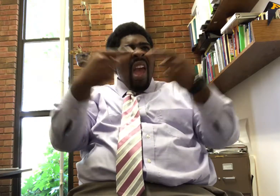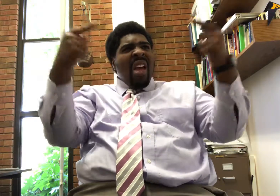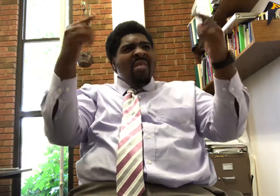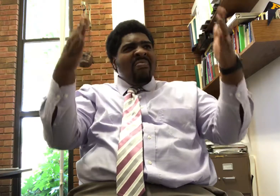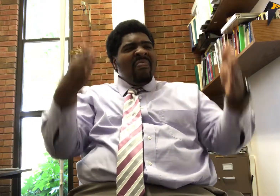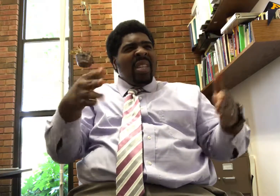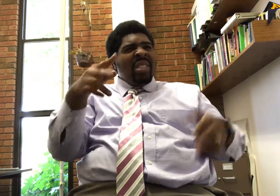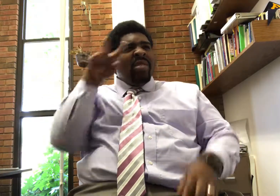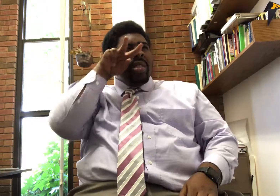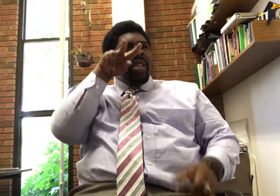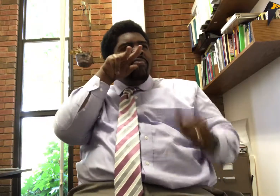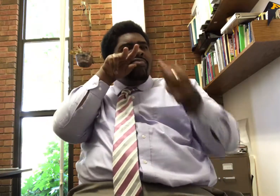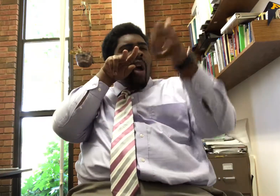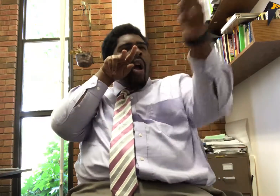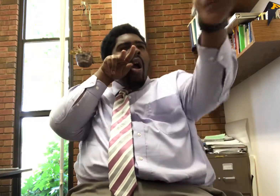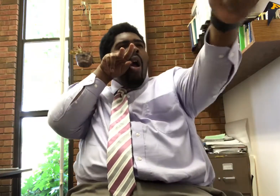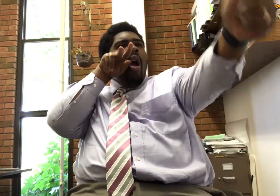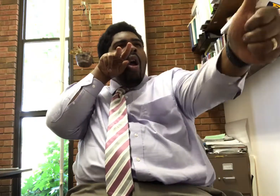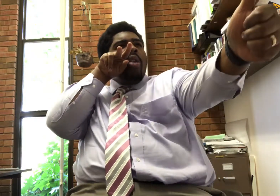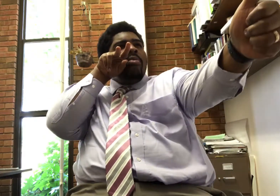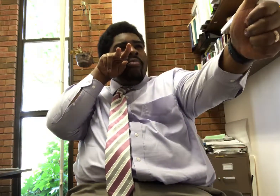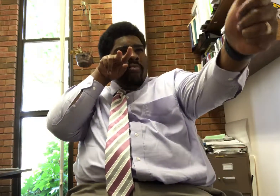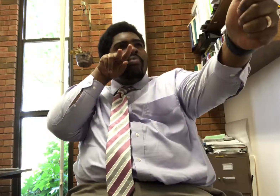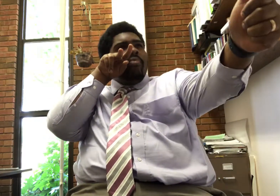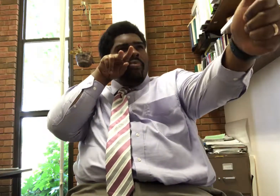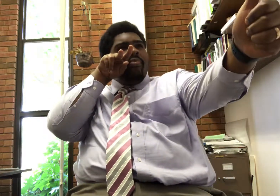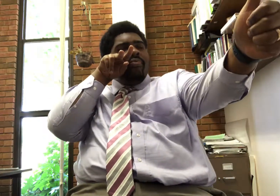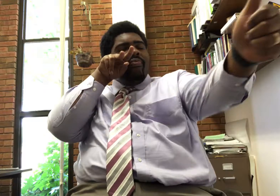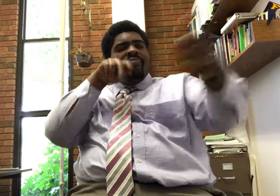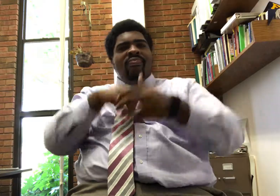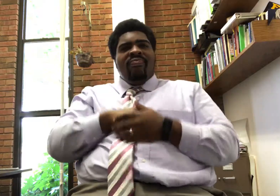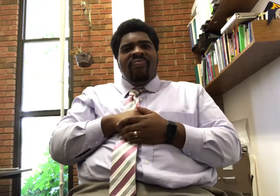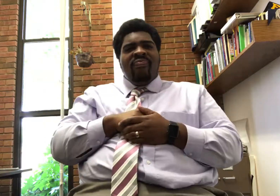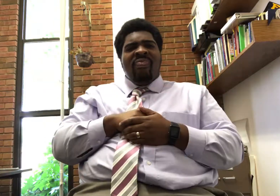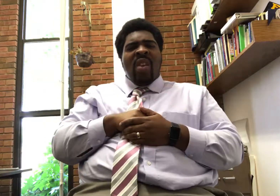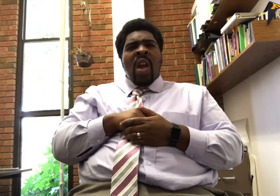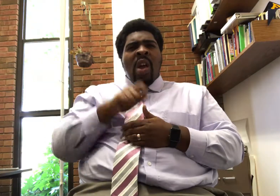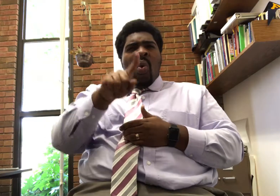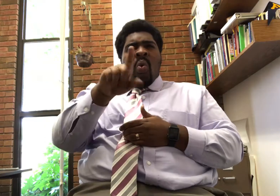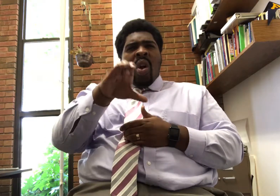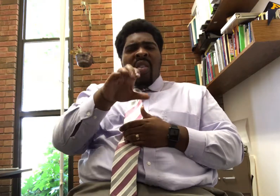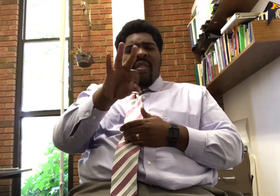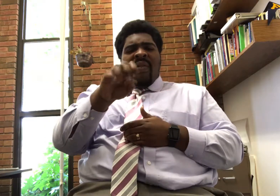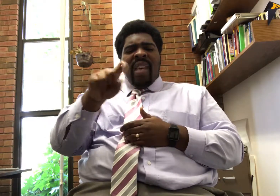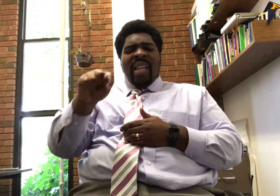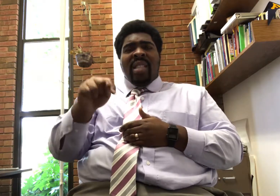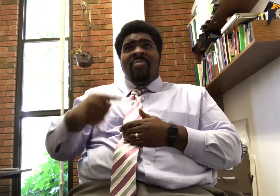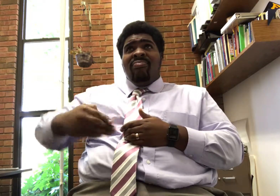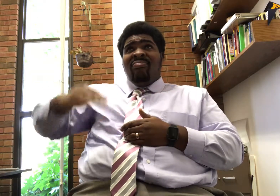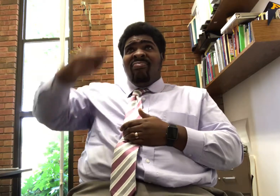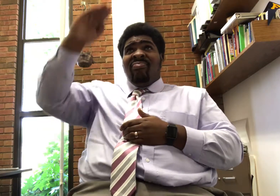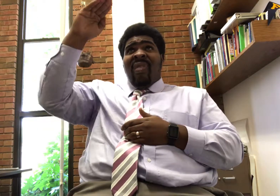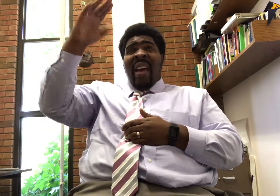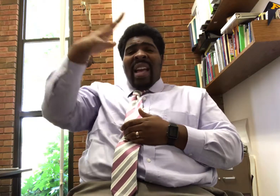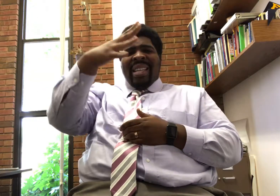It's basically square and about 100 feet high, so it just seems to